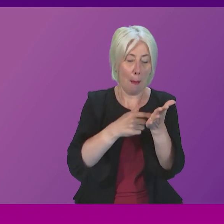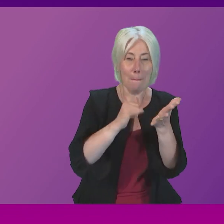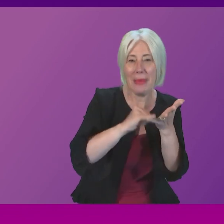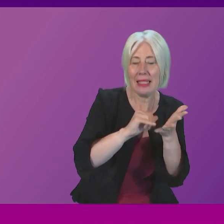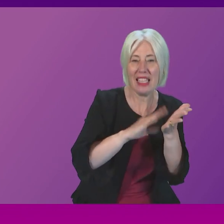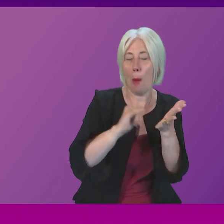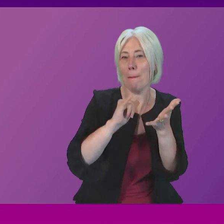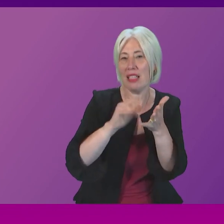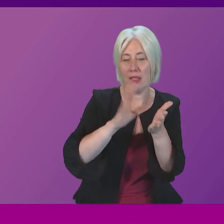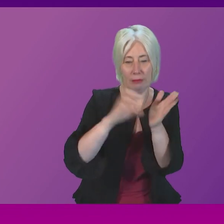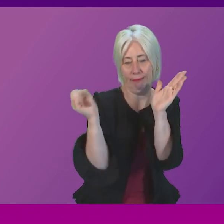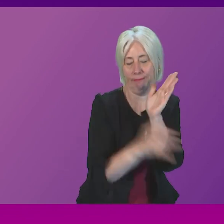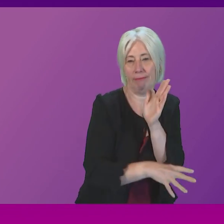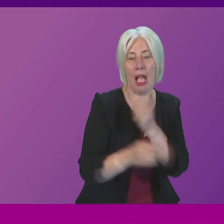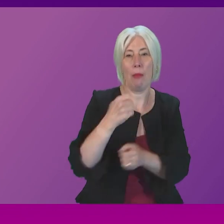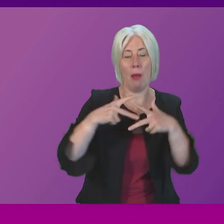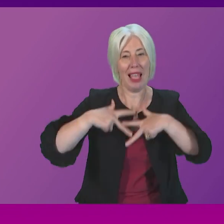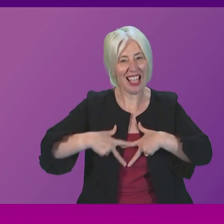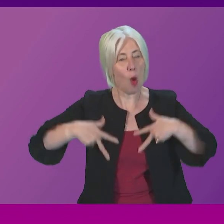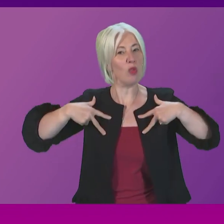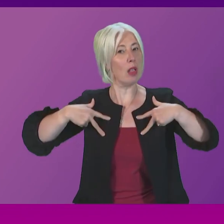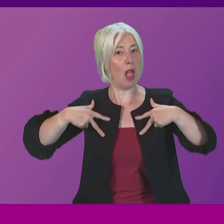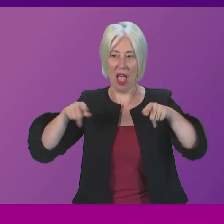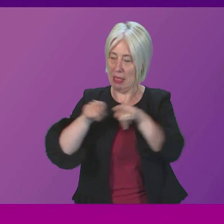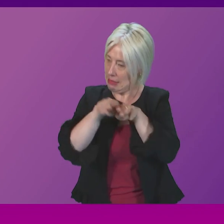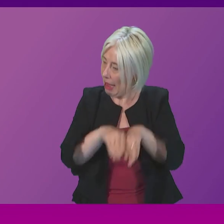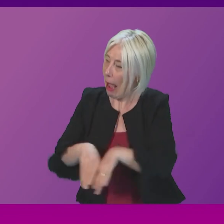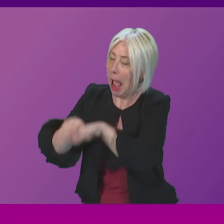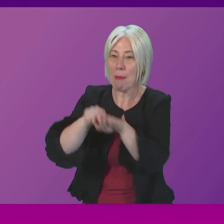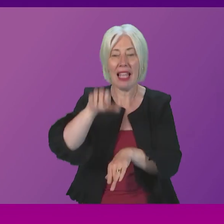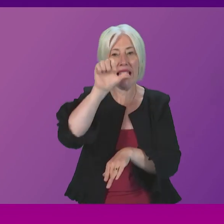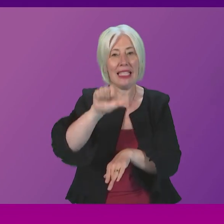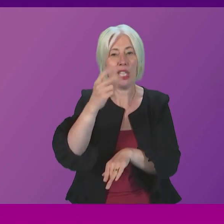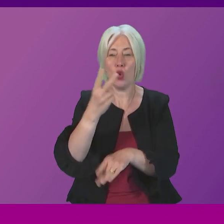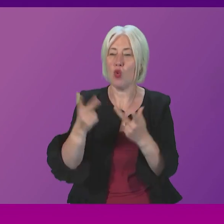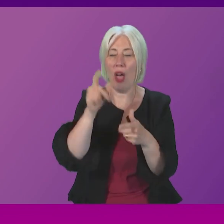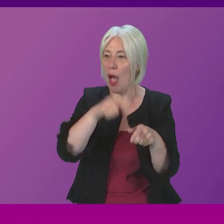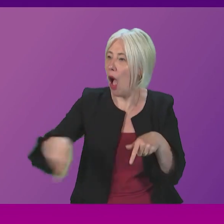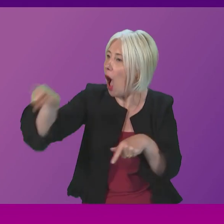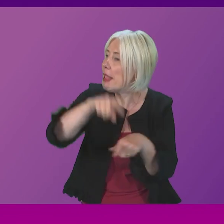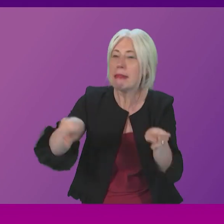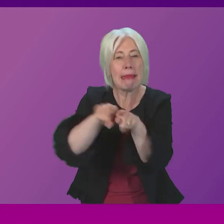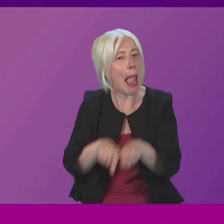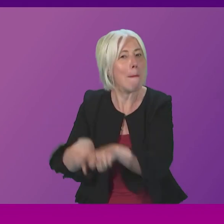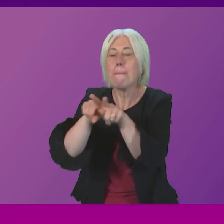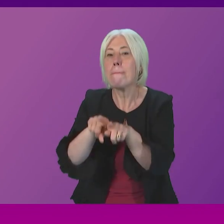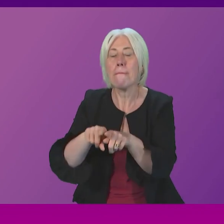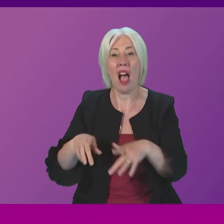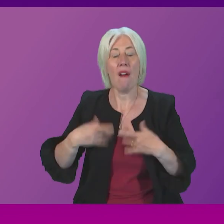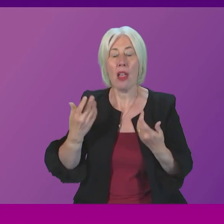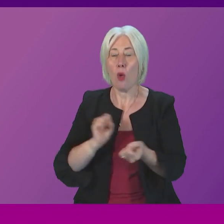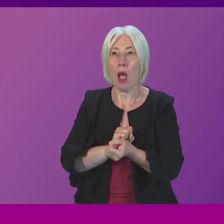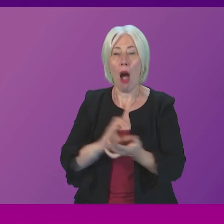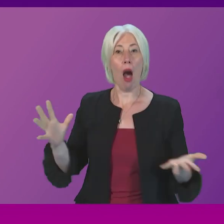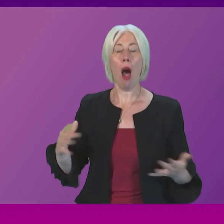Ms. I became councillor. I became exactly the same as 62 other individuals, and I didn't actually appreciate how liberating that would